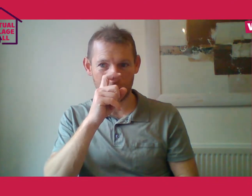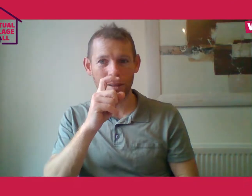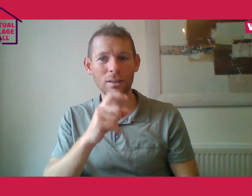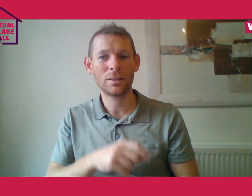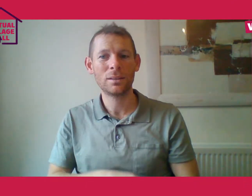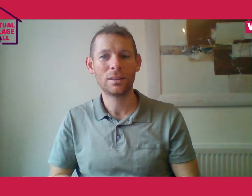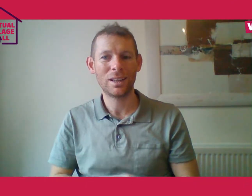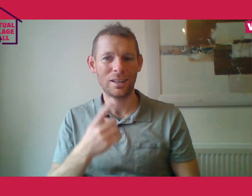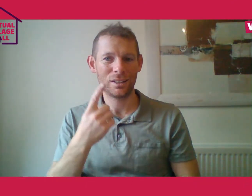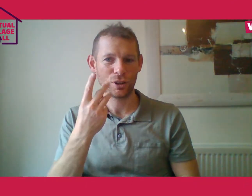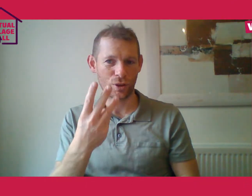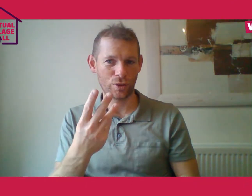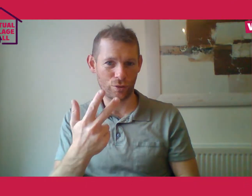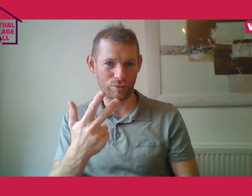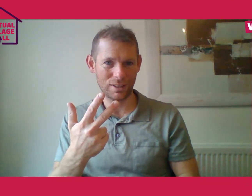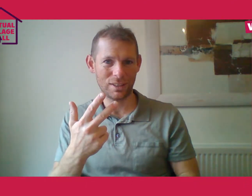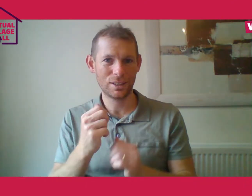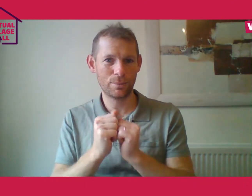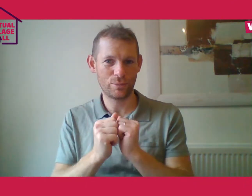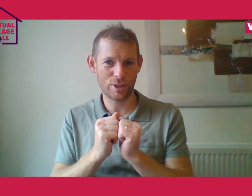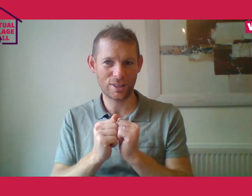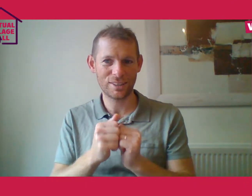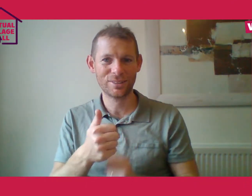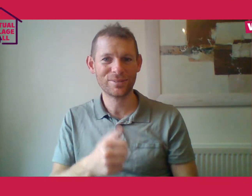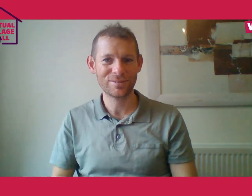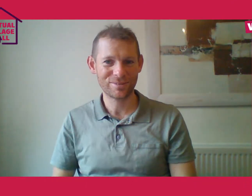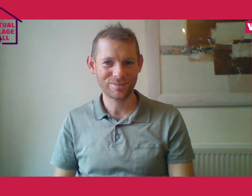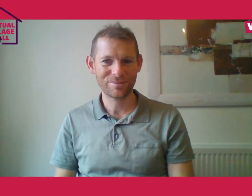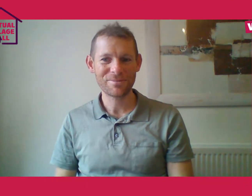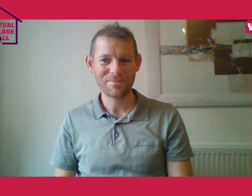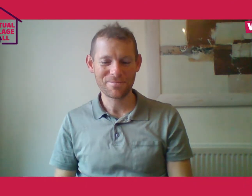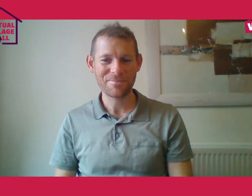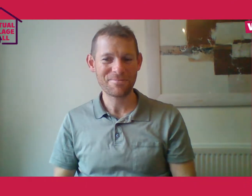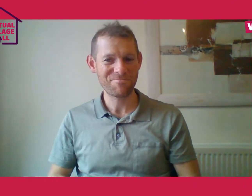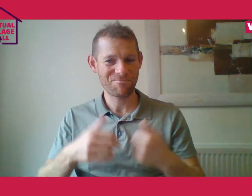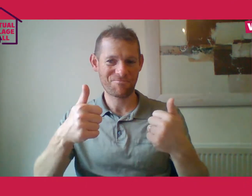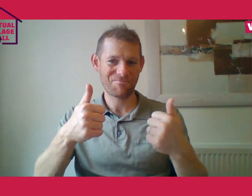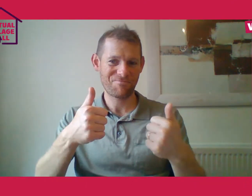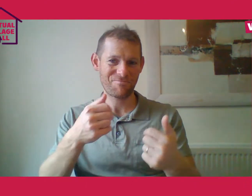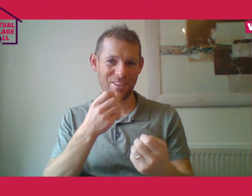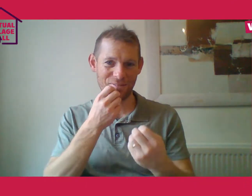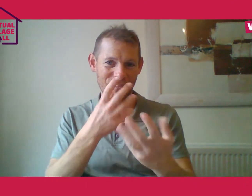And Joan has one sister and three brothers. Brilliant. Thank